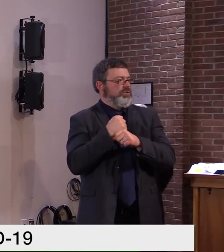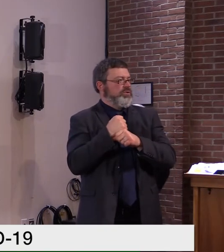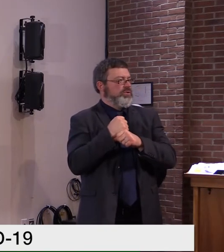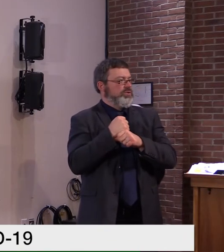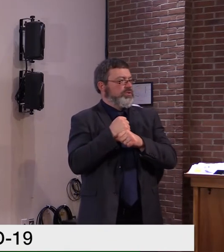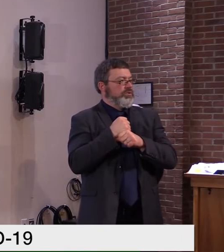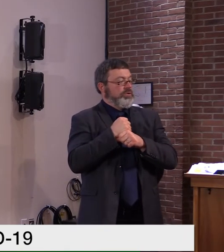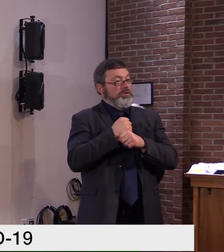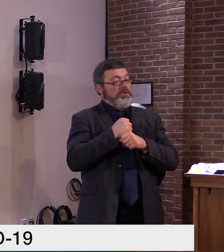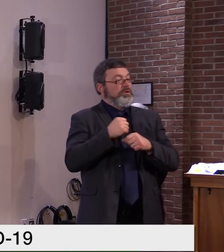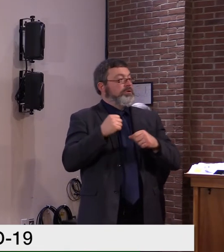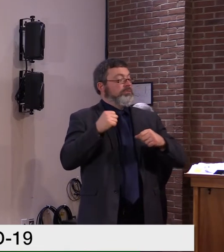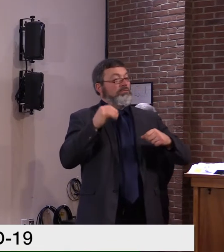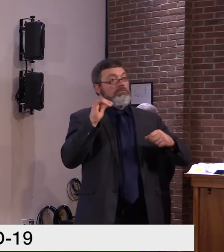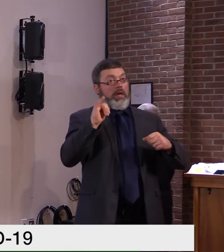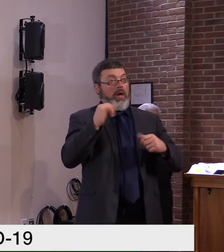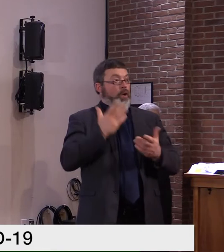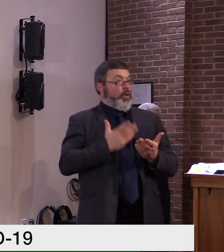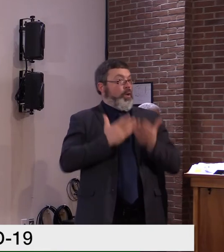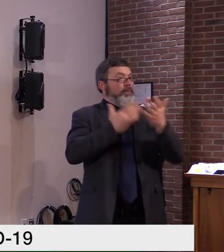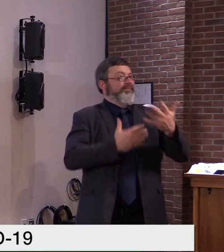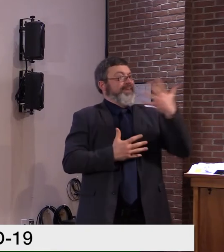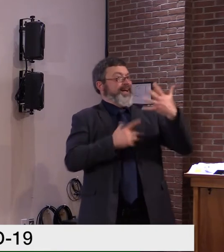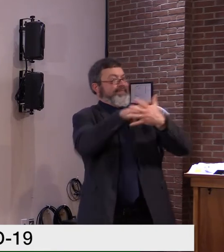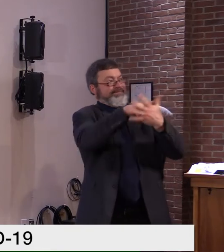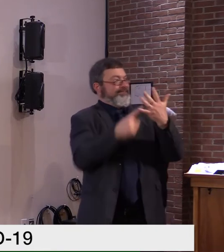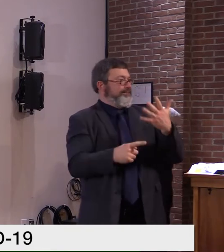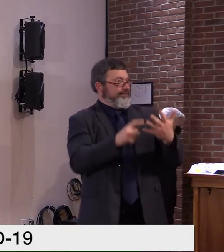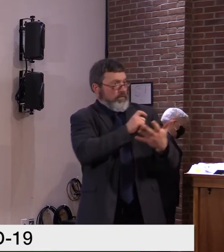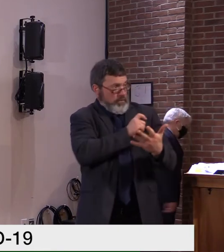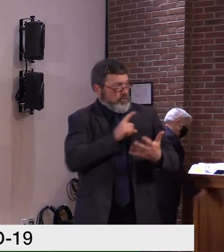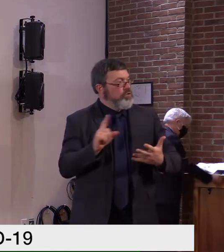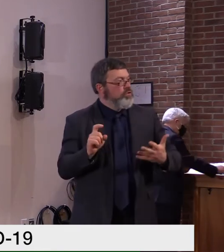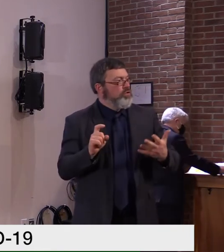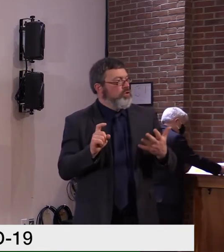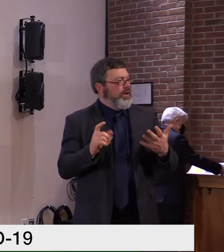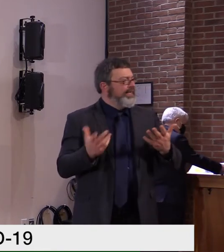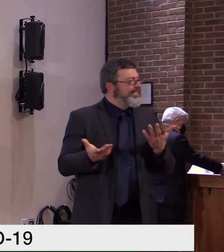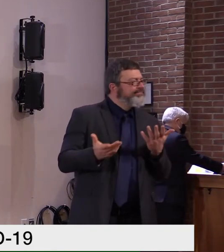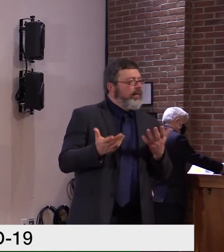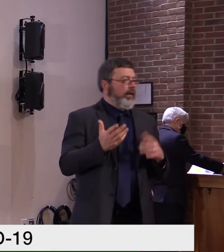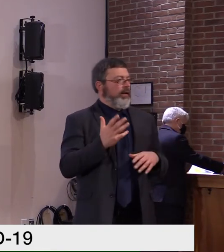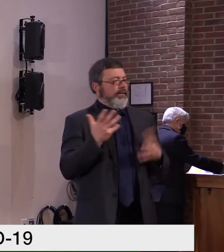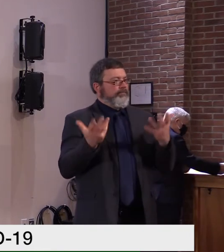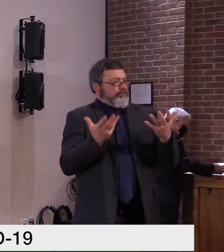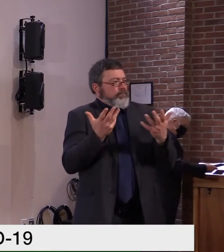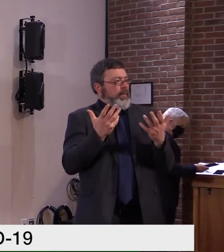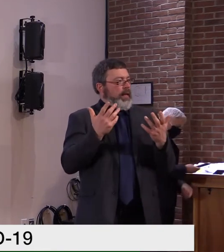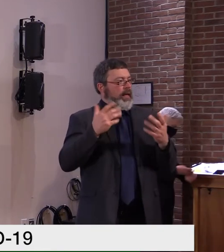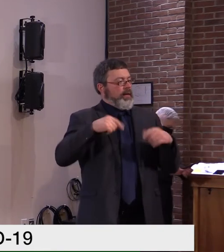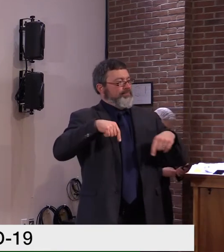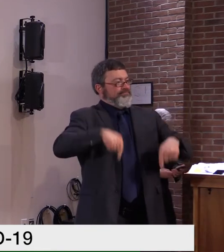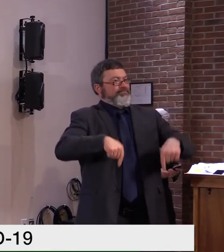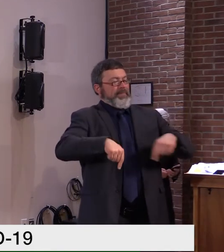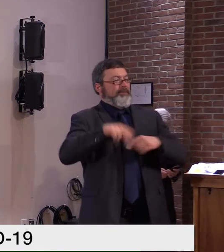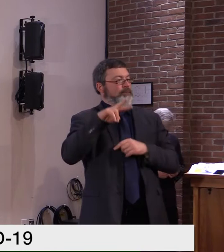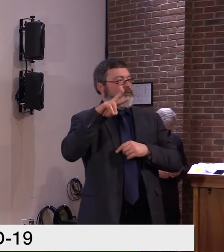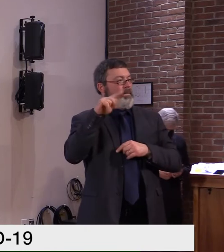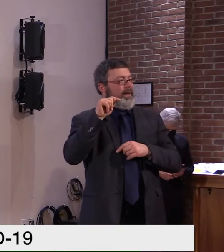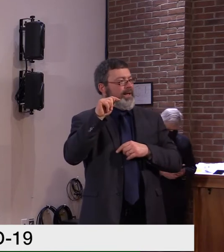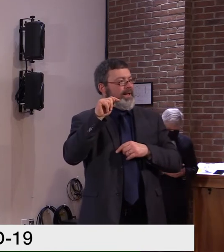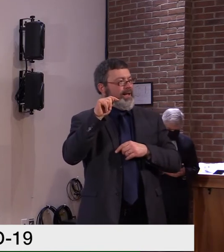as important as those historic studies, we've reached a point, not only in Vermont, but nationally, where disparity